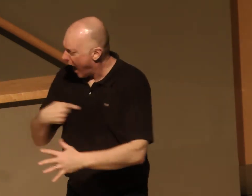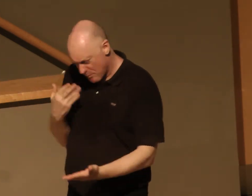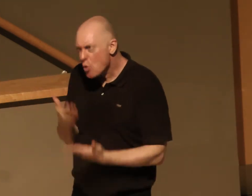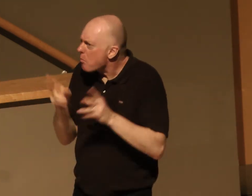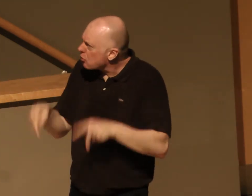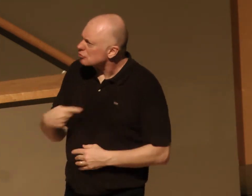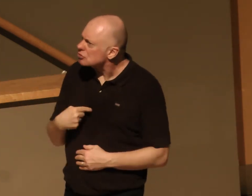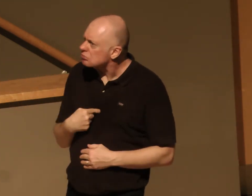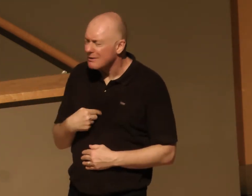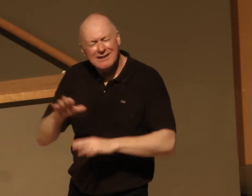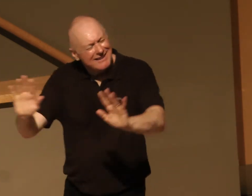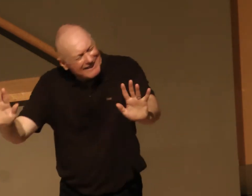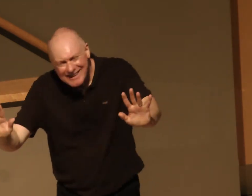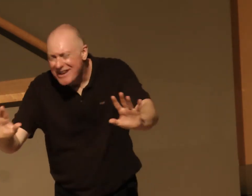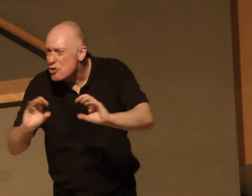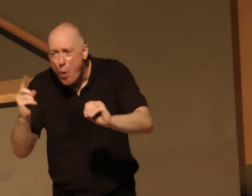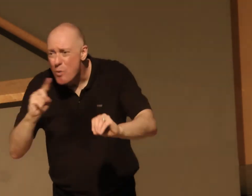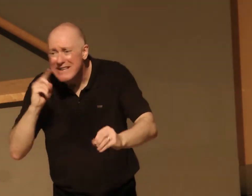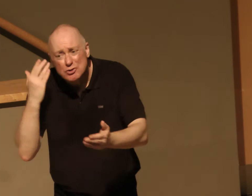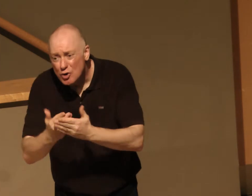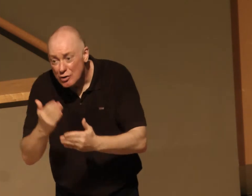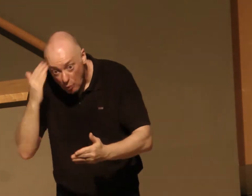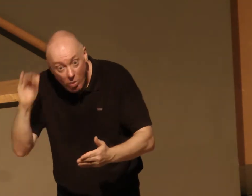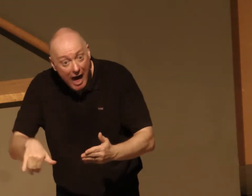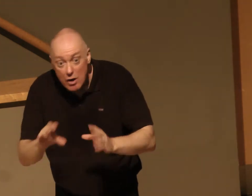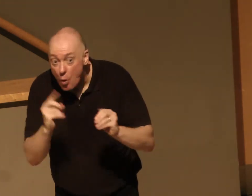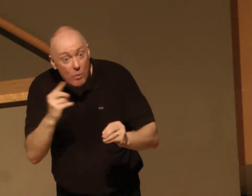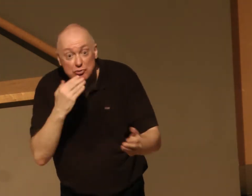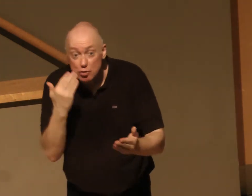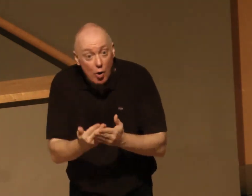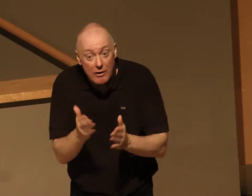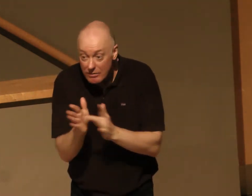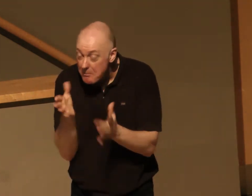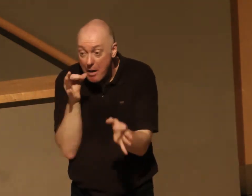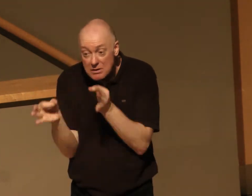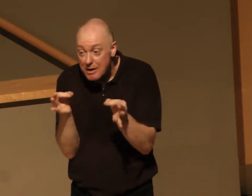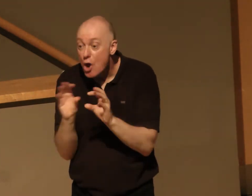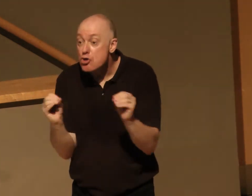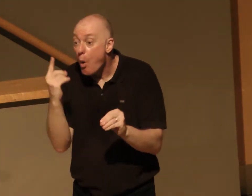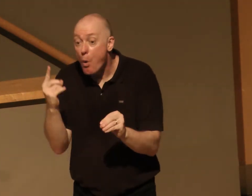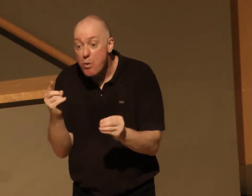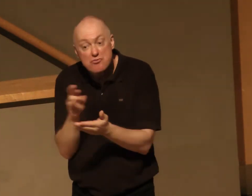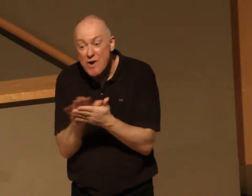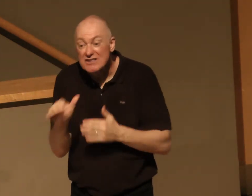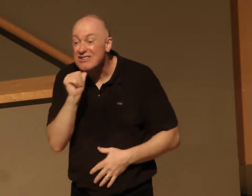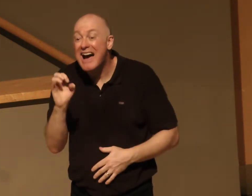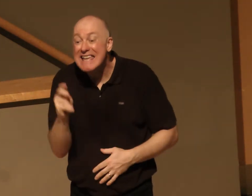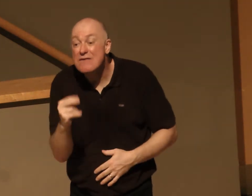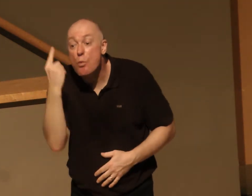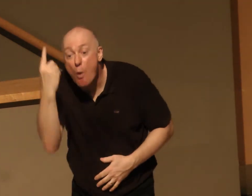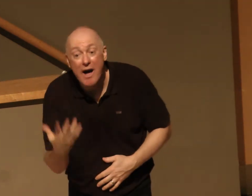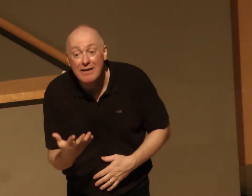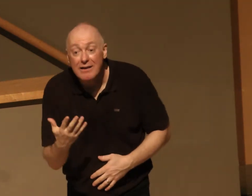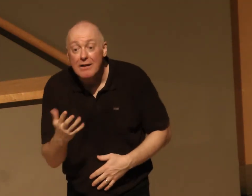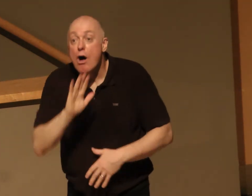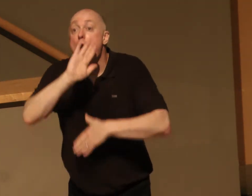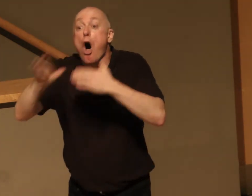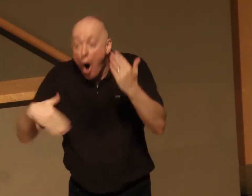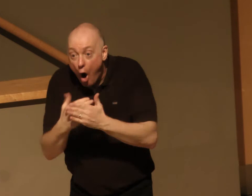guy no no one is good do you know that the Bible tells us there's no one righteous not even one the Bible tells us that all have sinned and